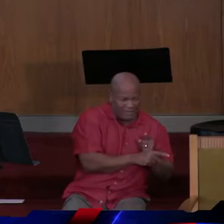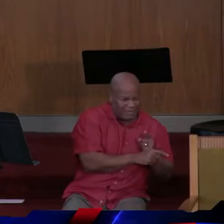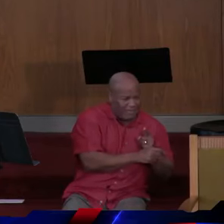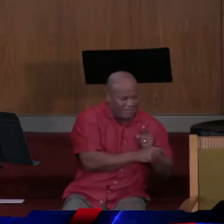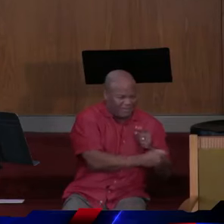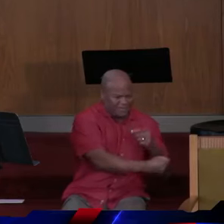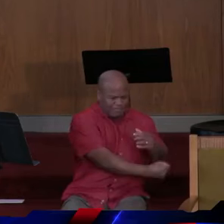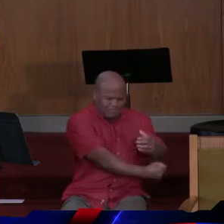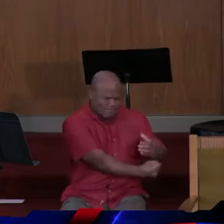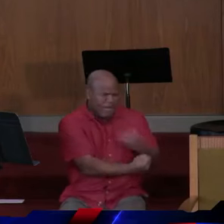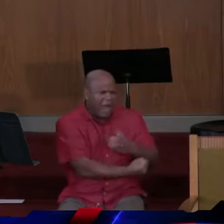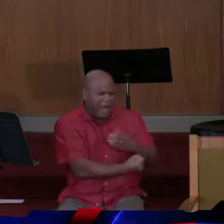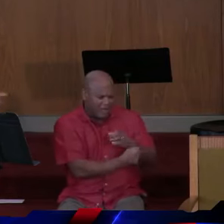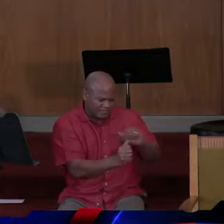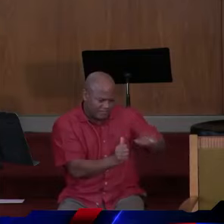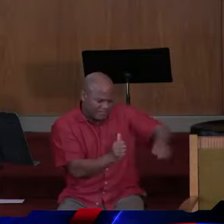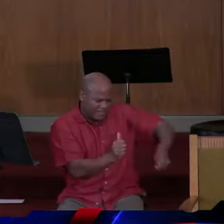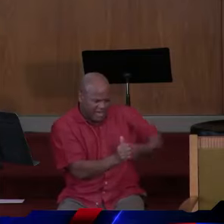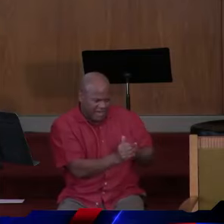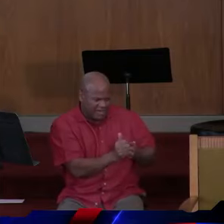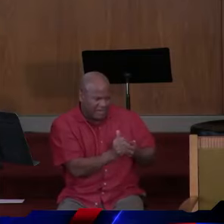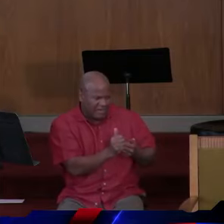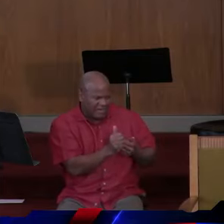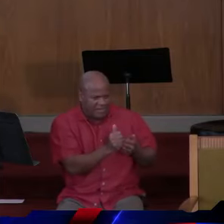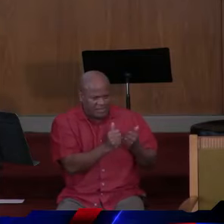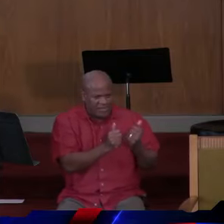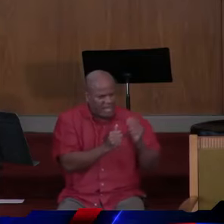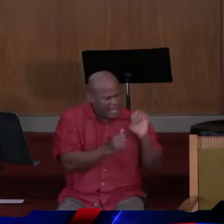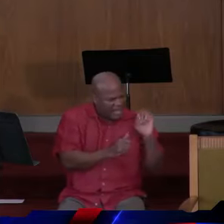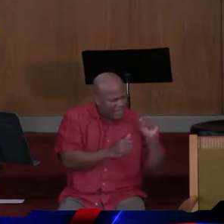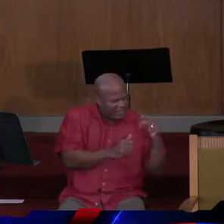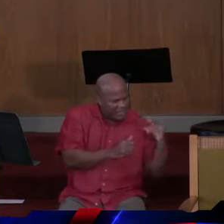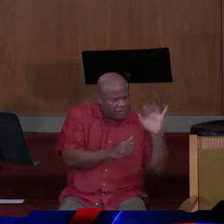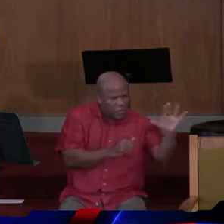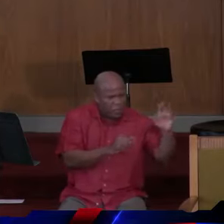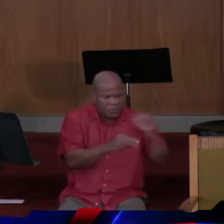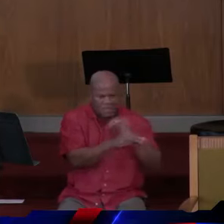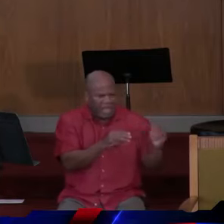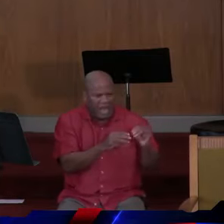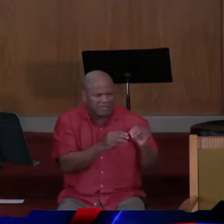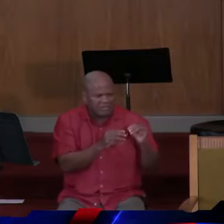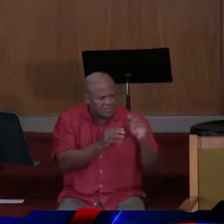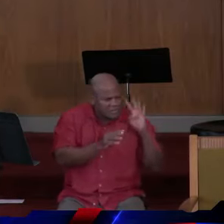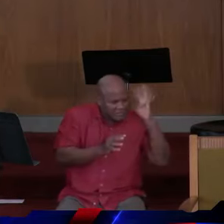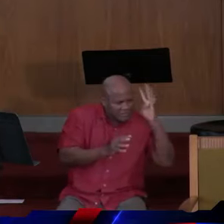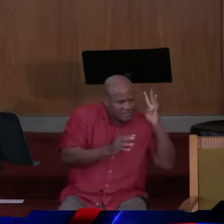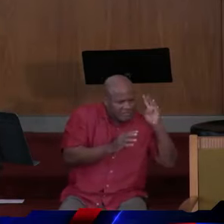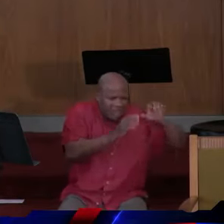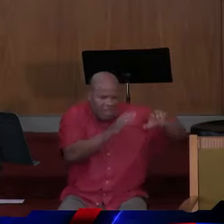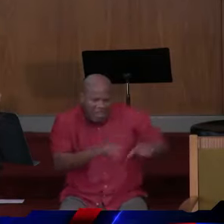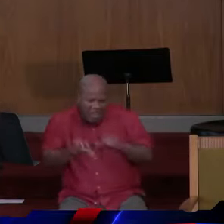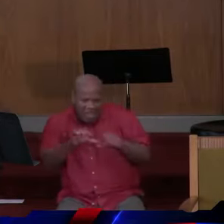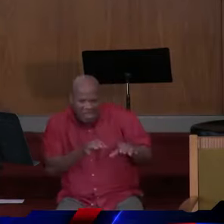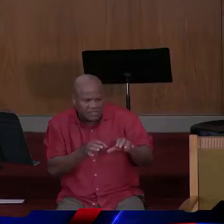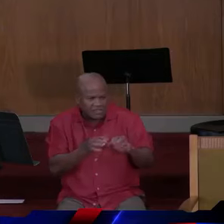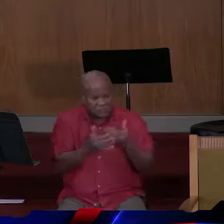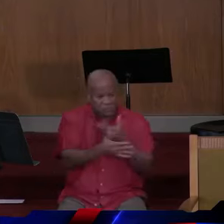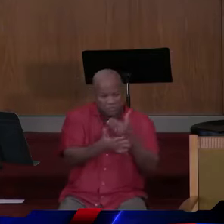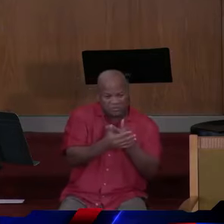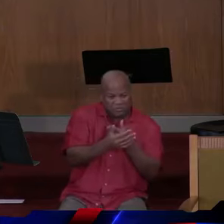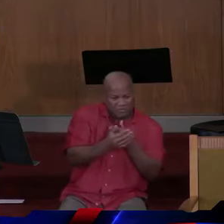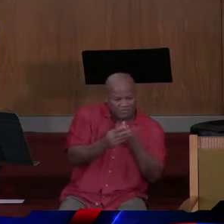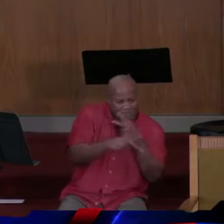power behind the efficacy of your ministry won't be in no gimmick, won't be in no app, won't be in no newfound.